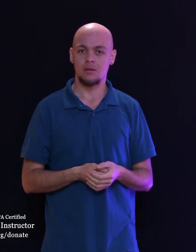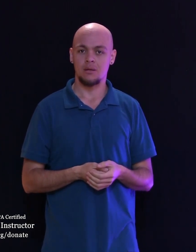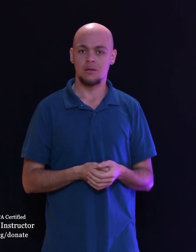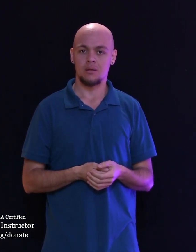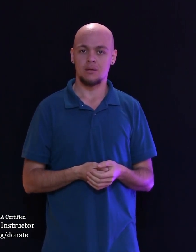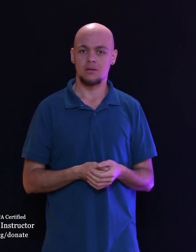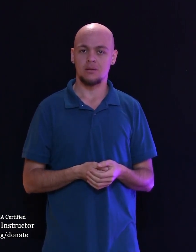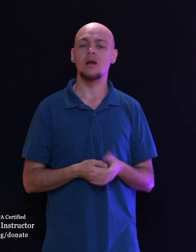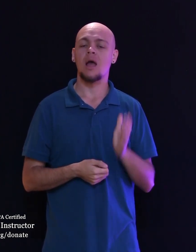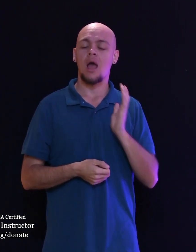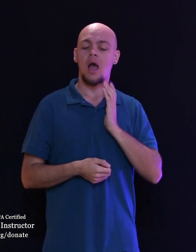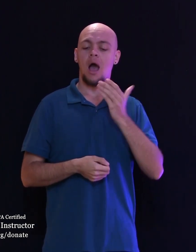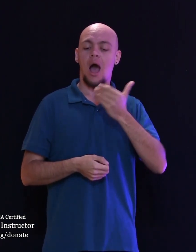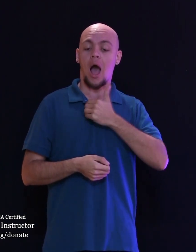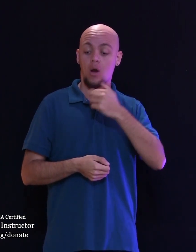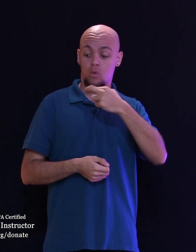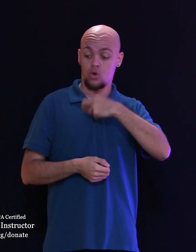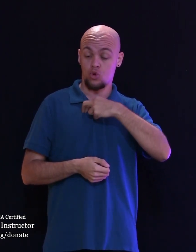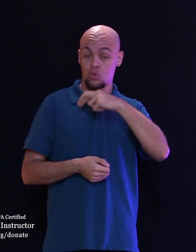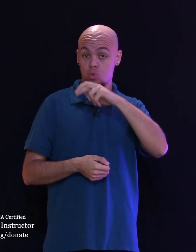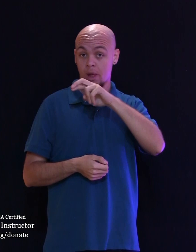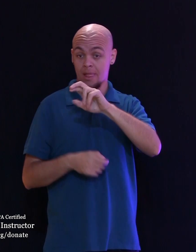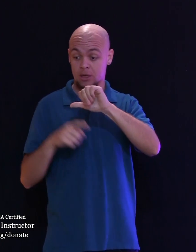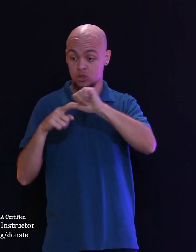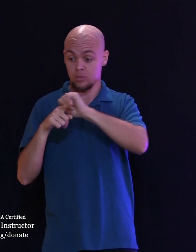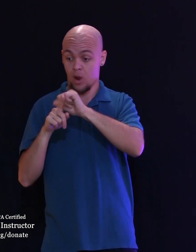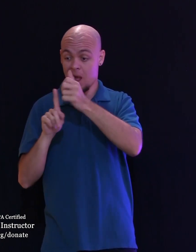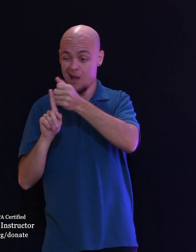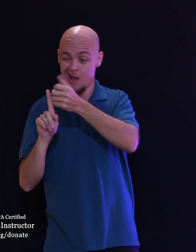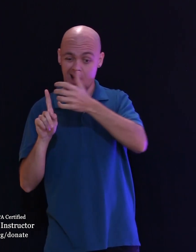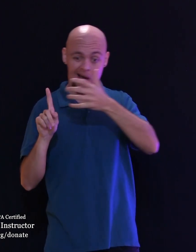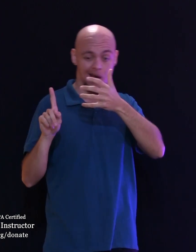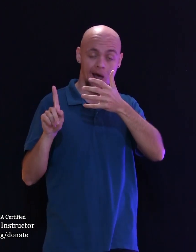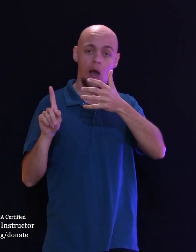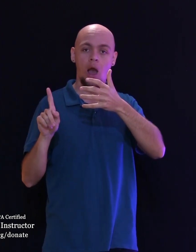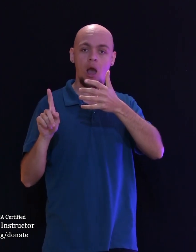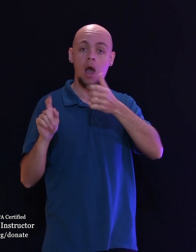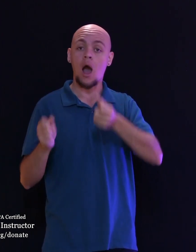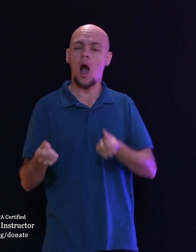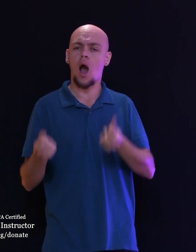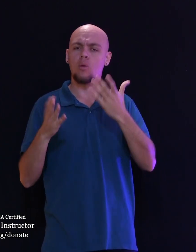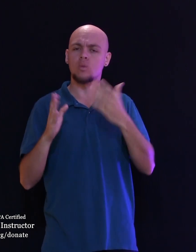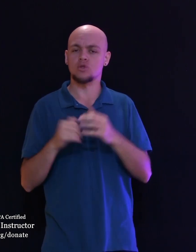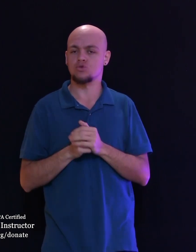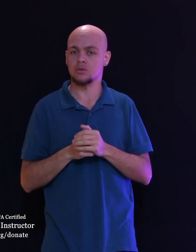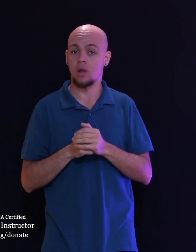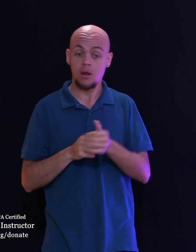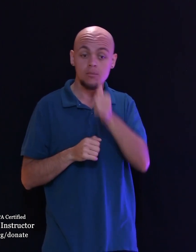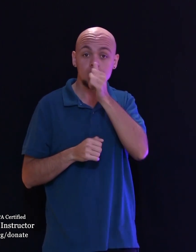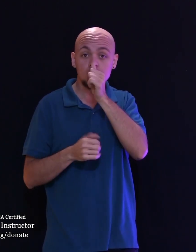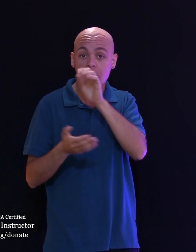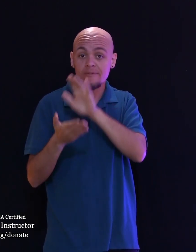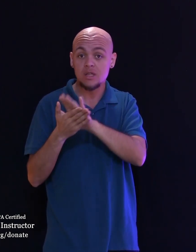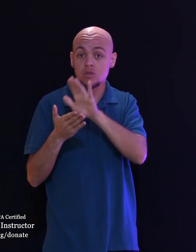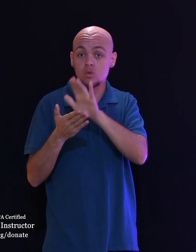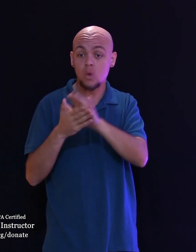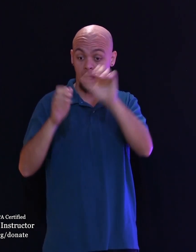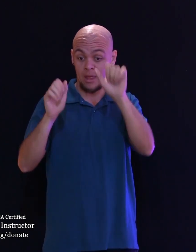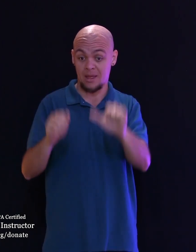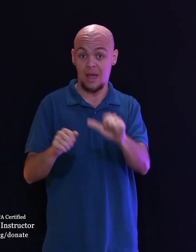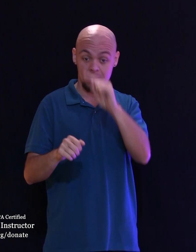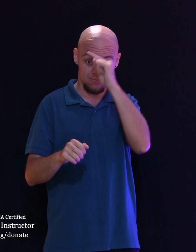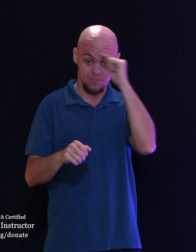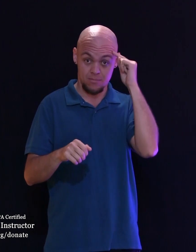How far does our exercise of religion extend? Does it extend to a private school that can segregate out